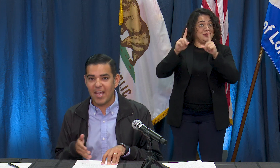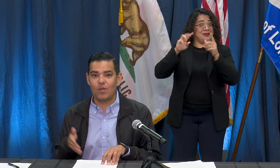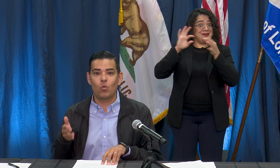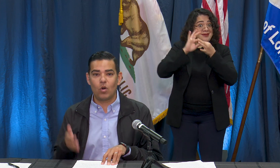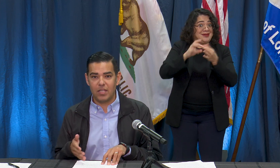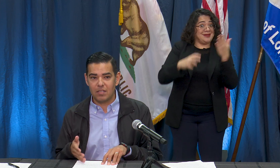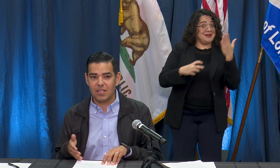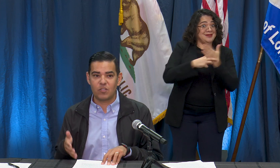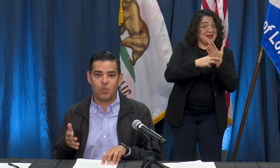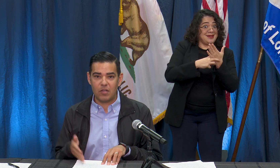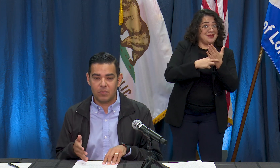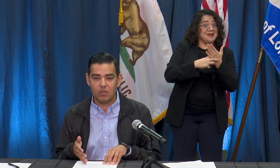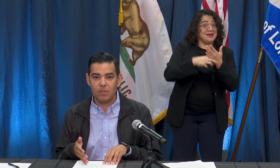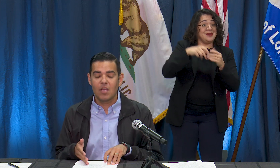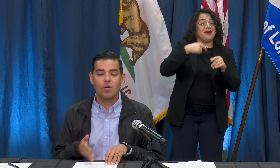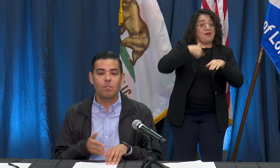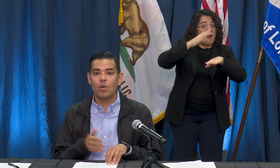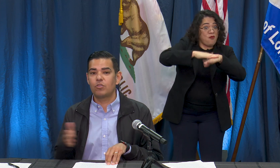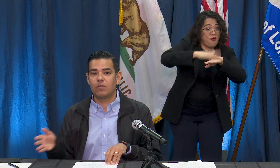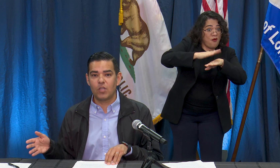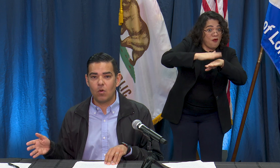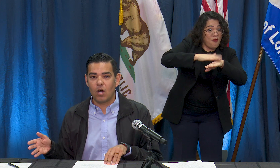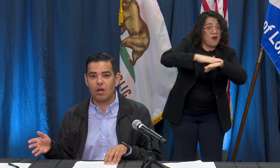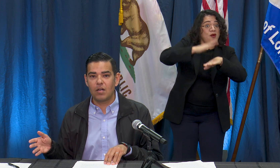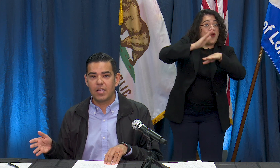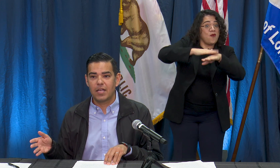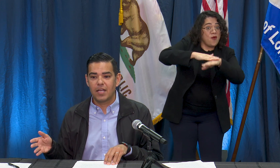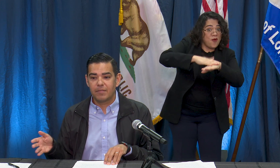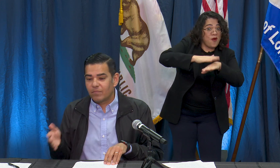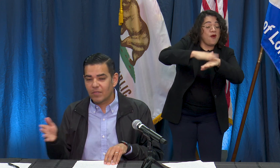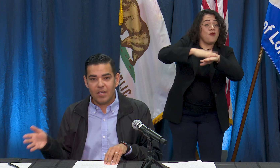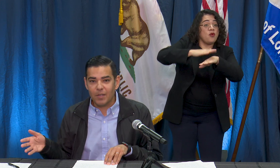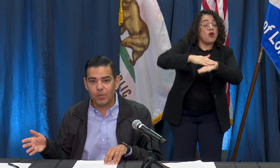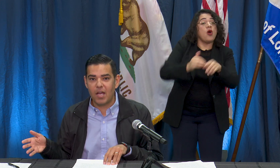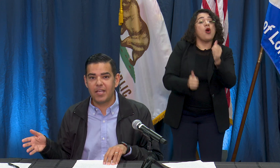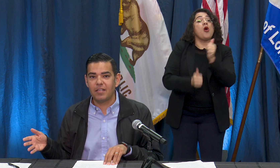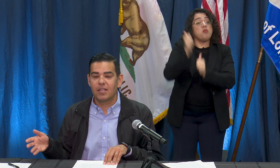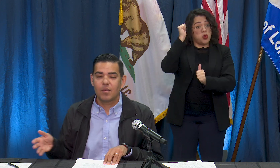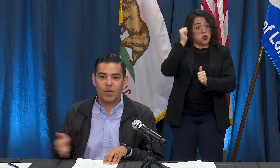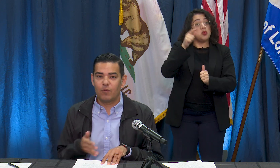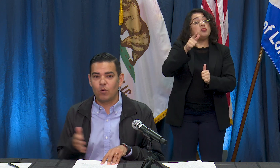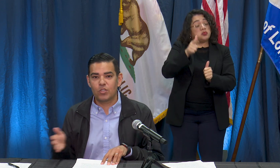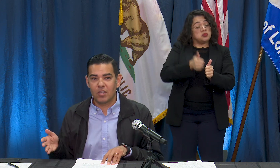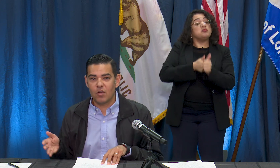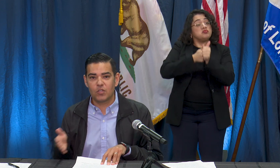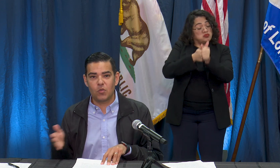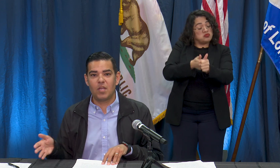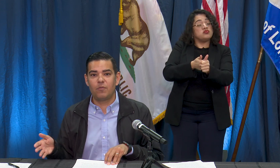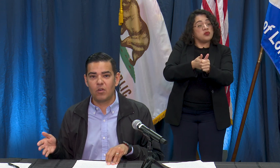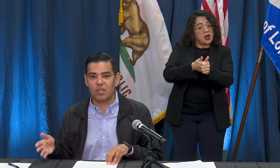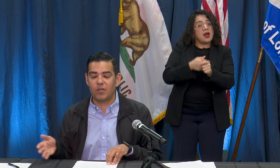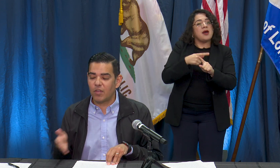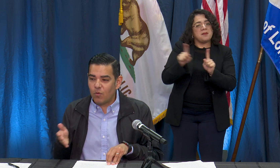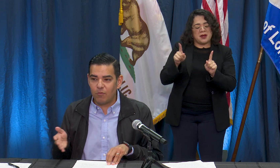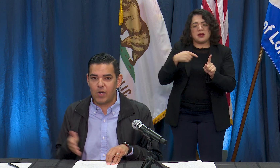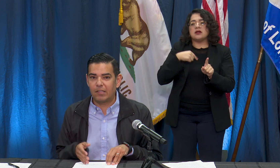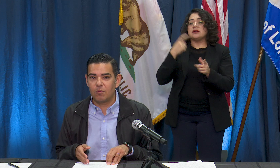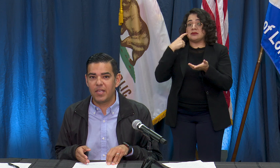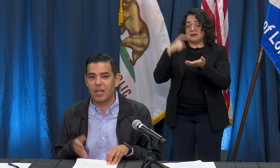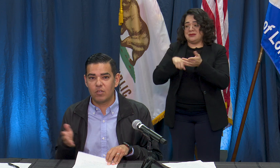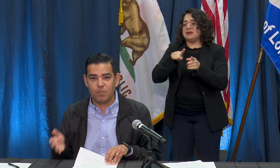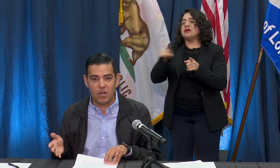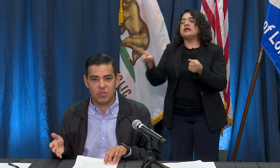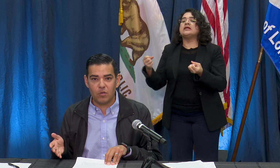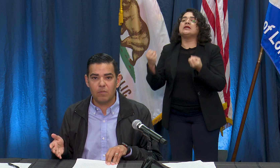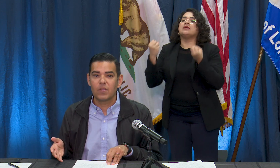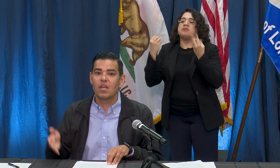possible and warnings as possible. Most of you are complying, but unfortunately there are too many folks out there that quite frankly are